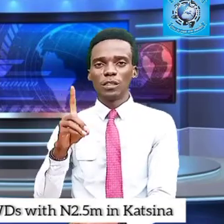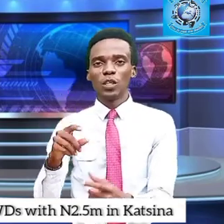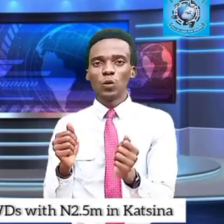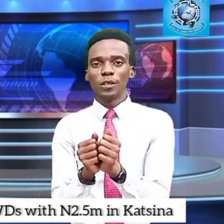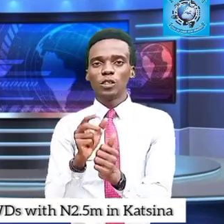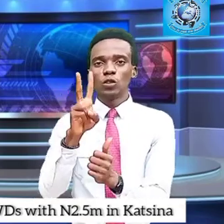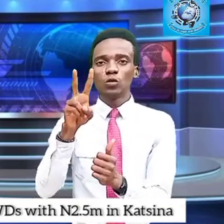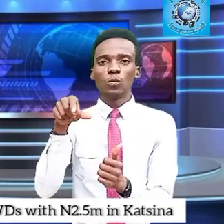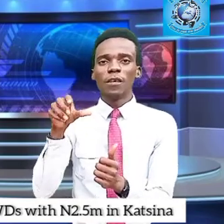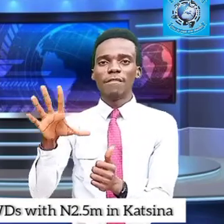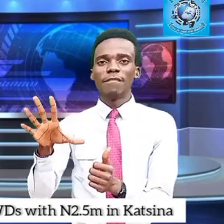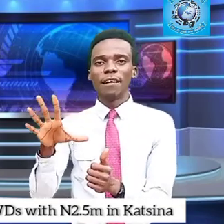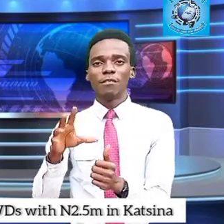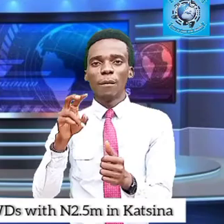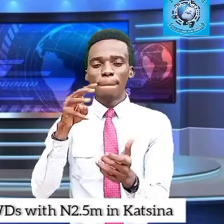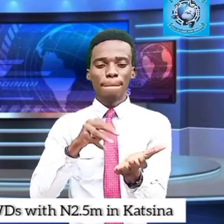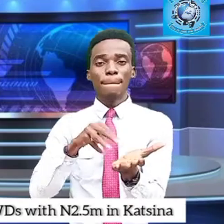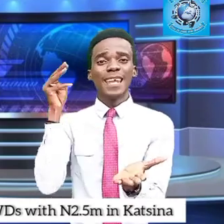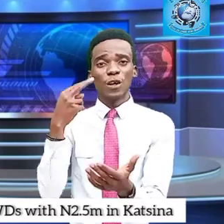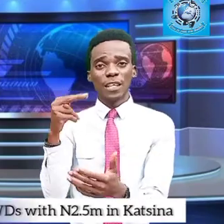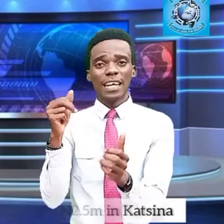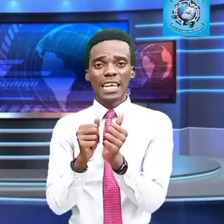2.5 million naira in Katsina State.